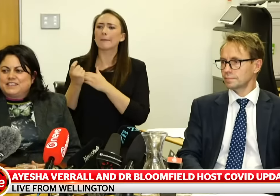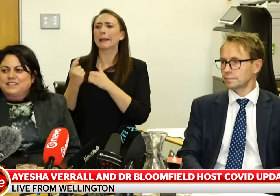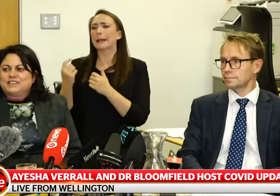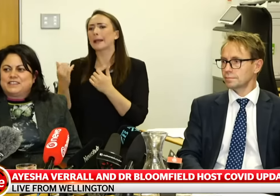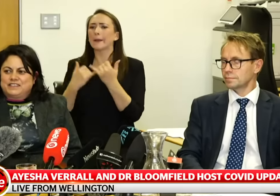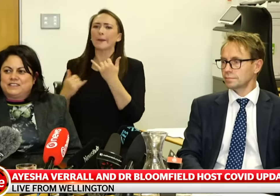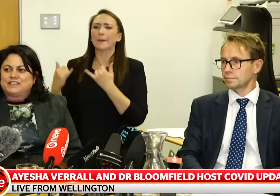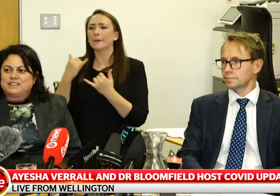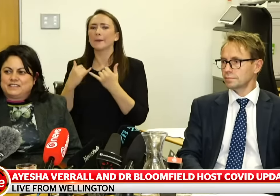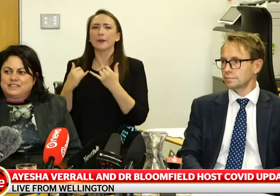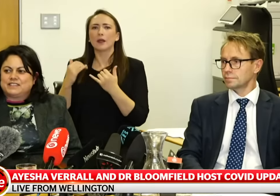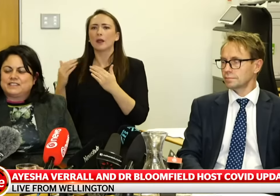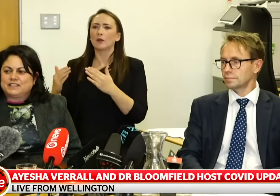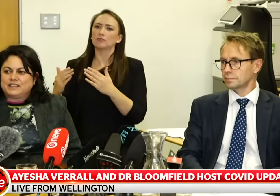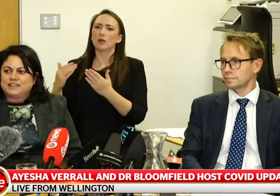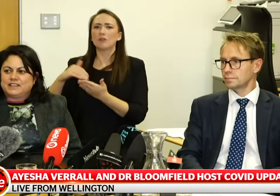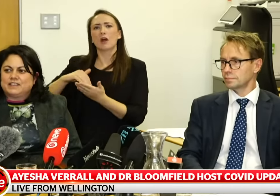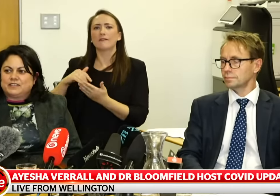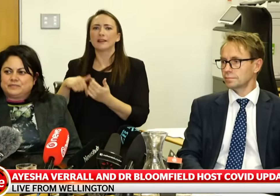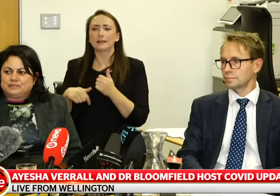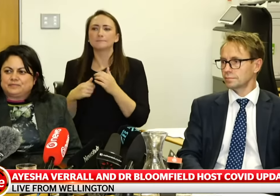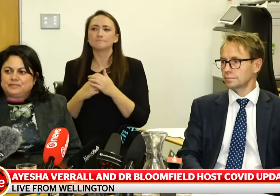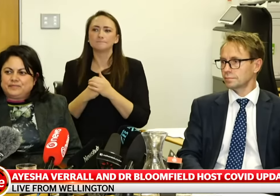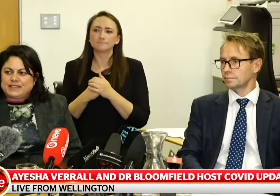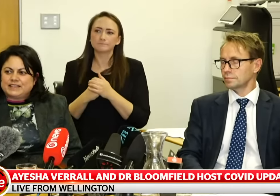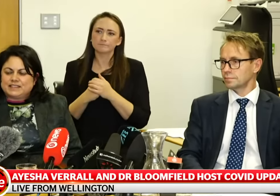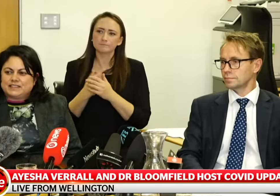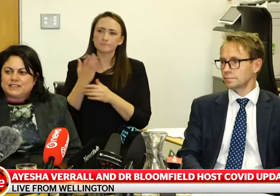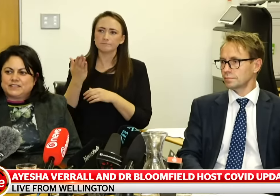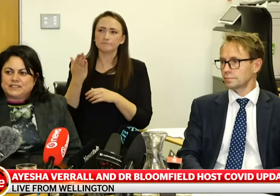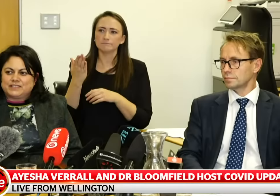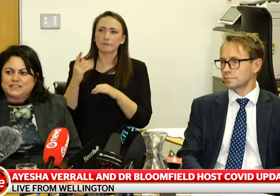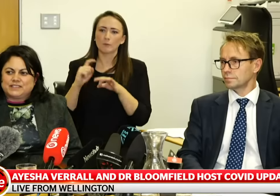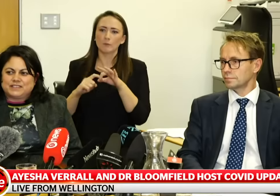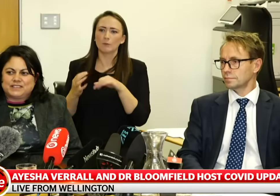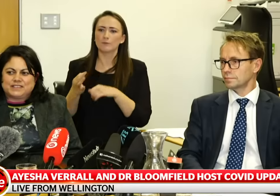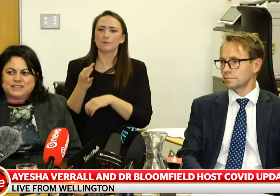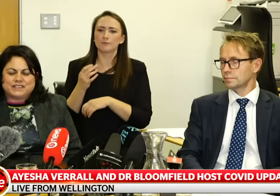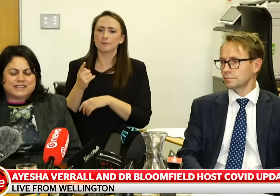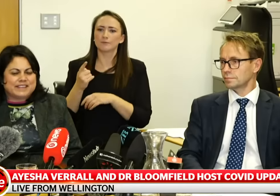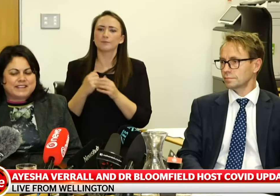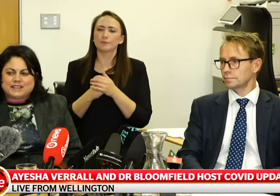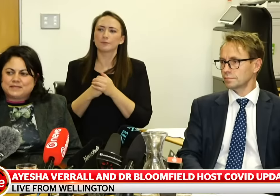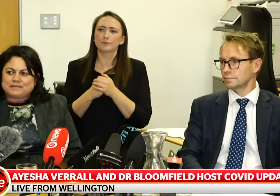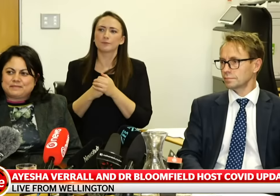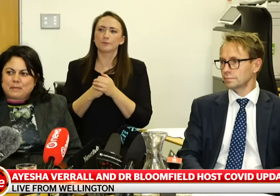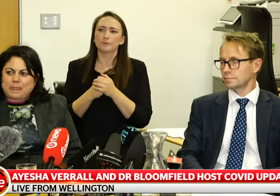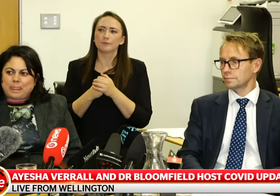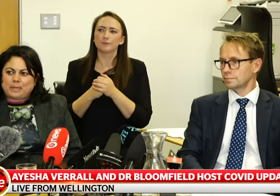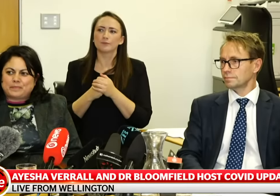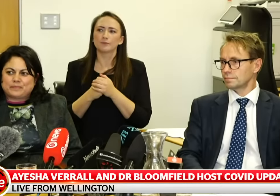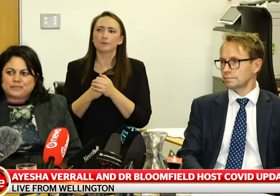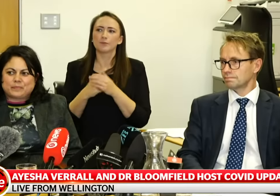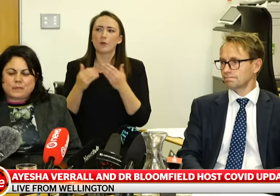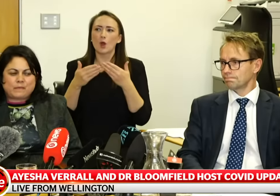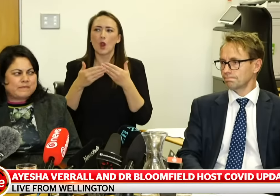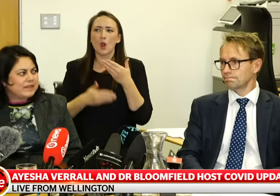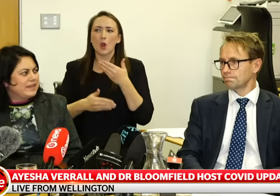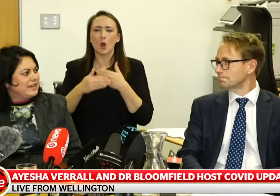the likelihood of people getting long COVID? And what, if any, distinctions have you seen in types of long